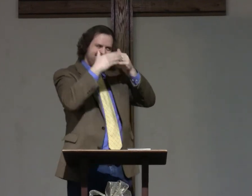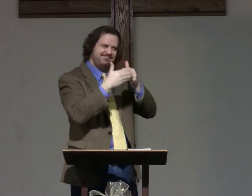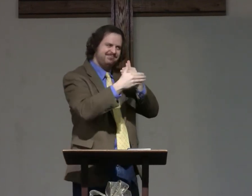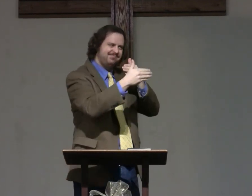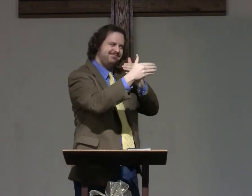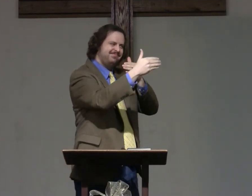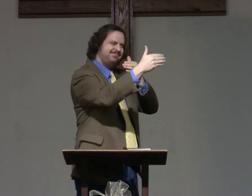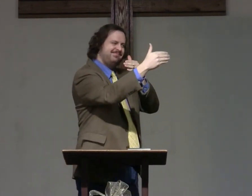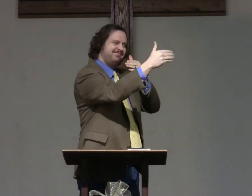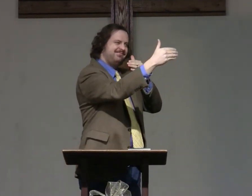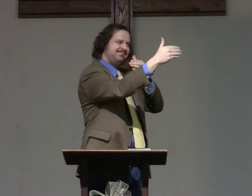need to keep on